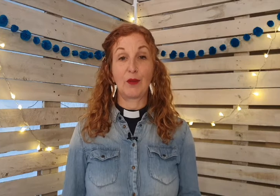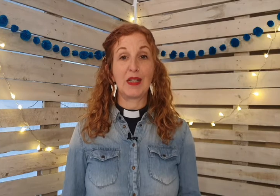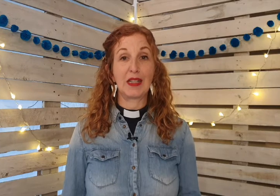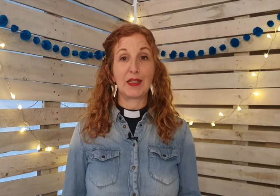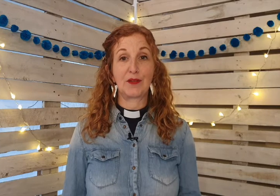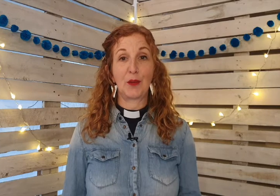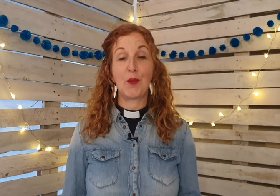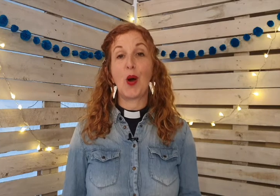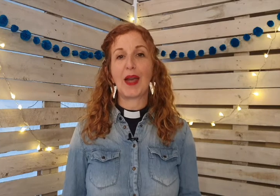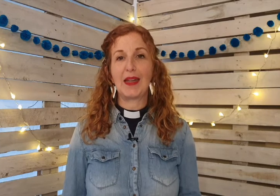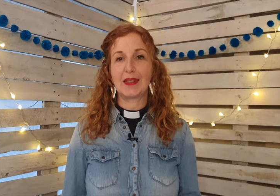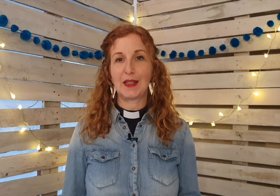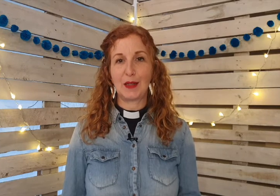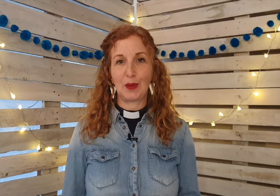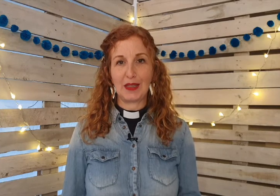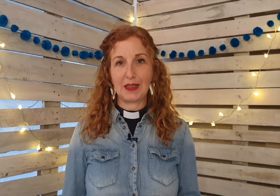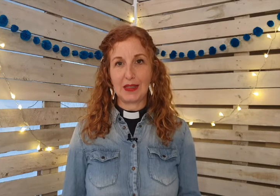is from Mark 8, 31 to 38.